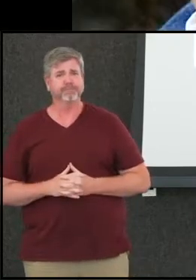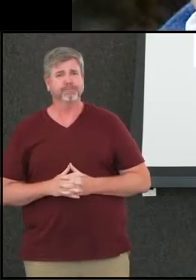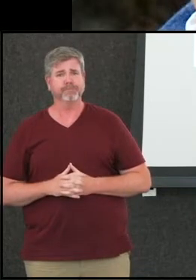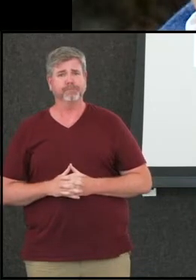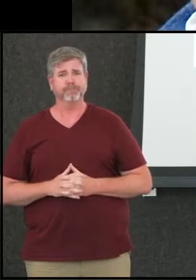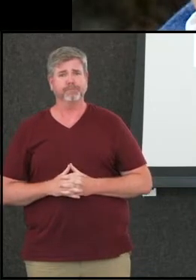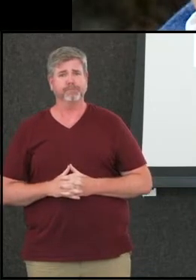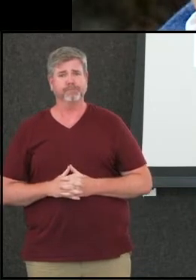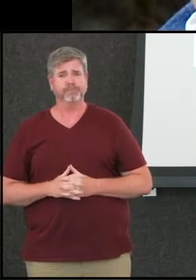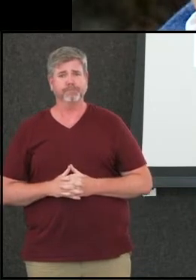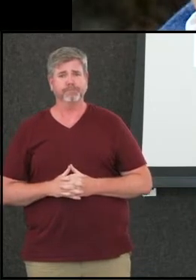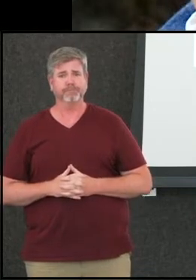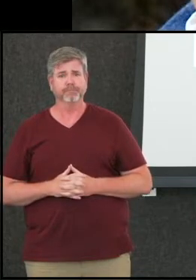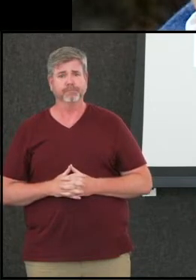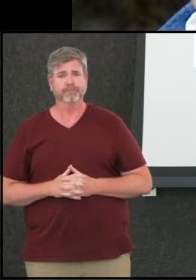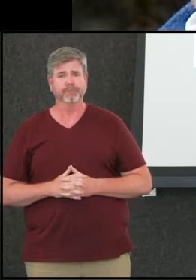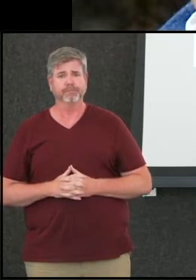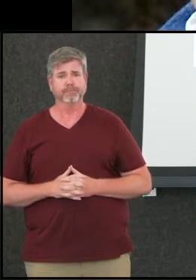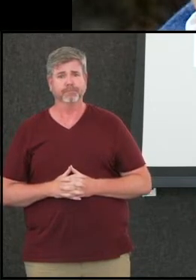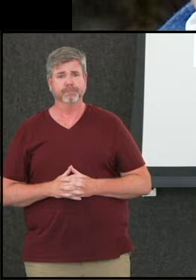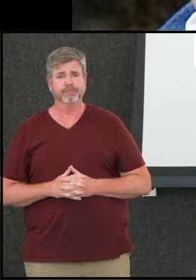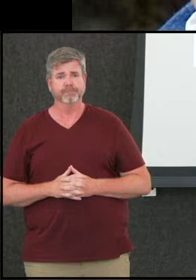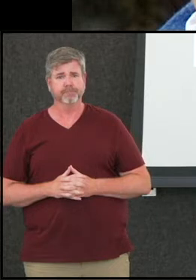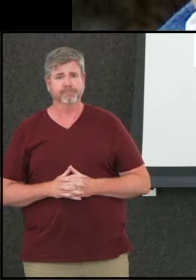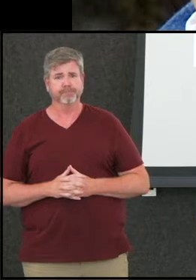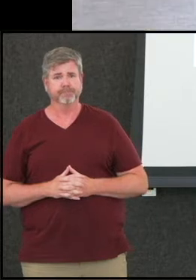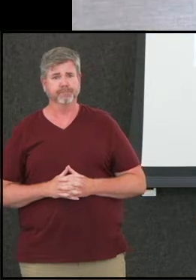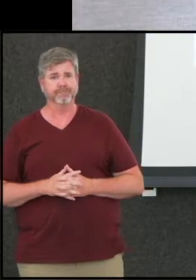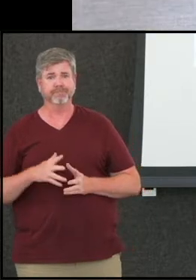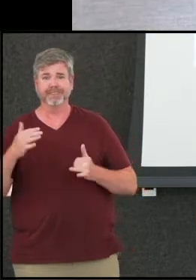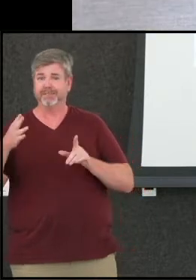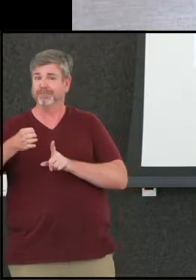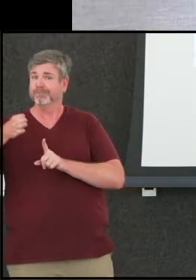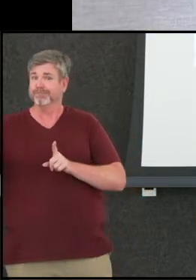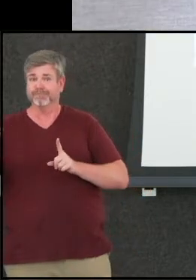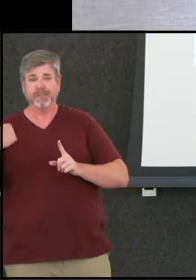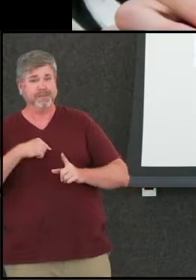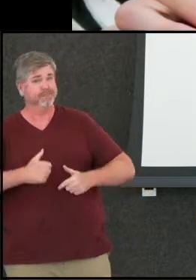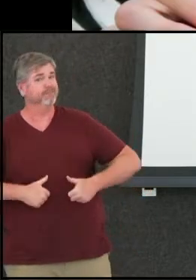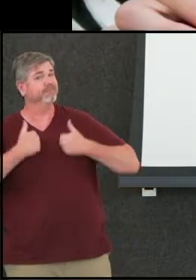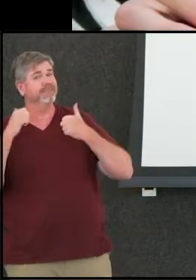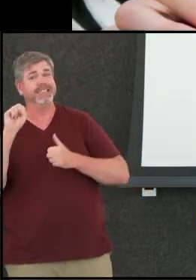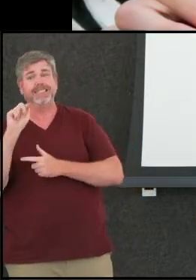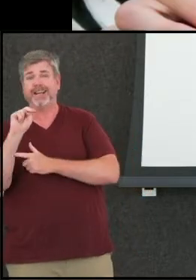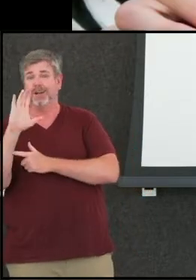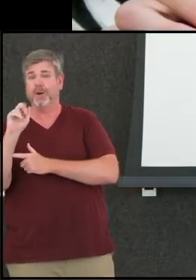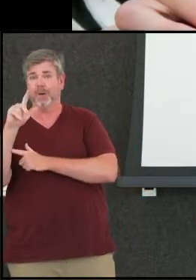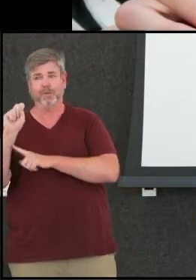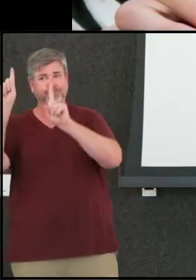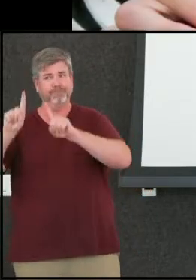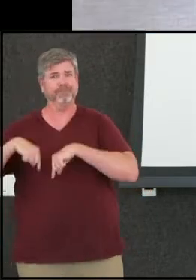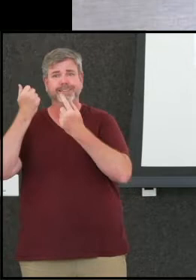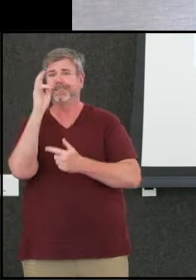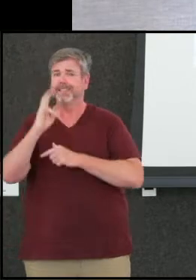We're Rob and Liz Walker. We have lived in San Carlos for 17 years. We raised our family here. Grew up